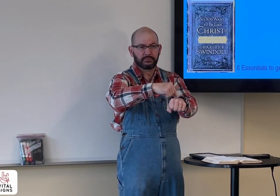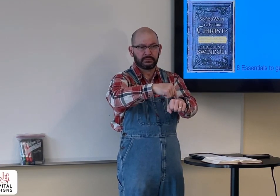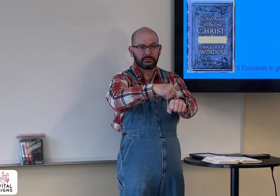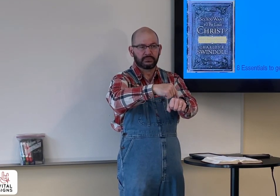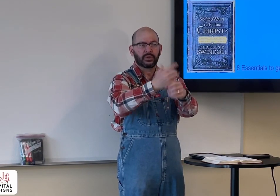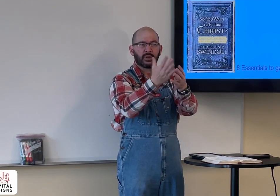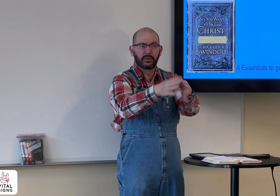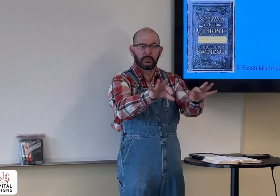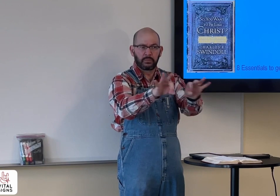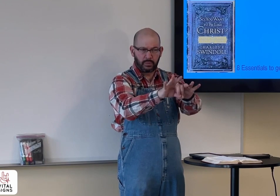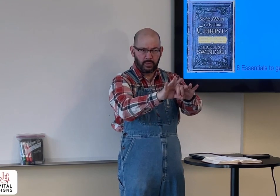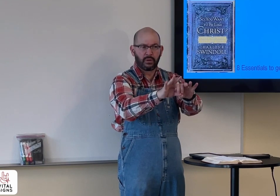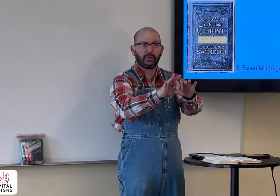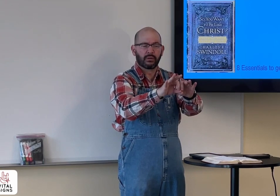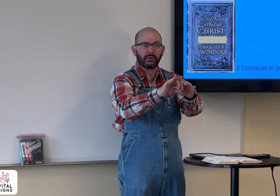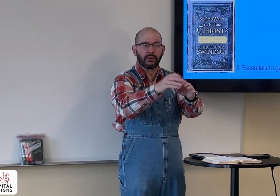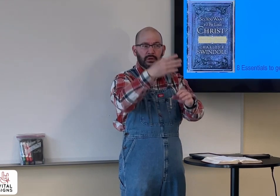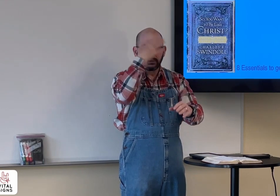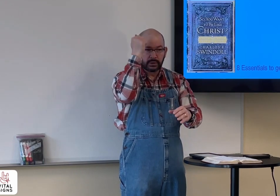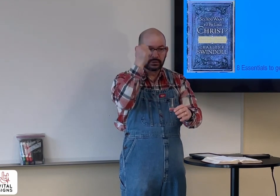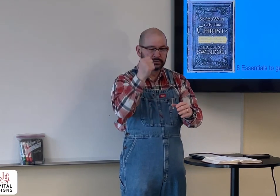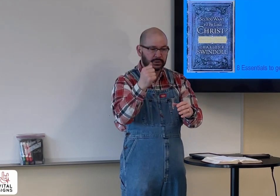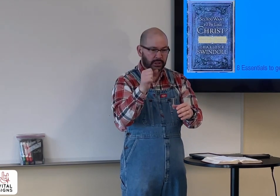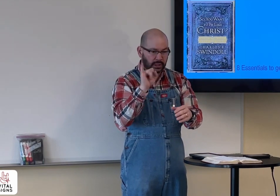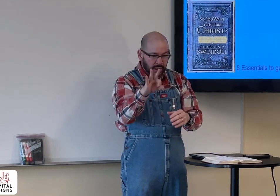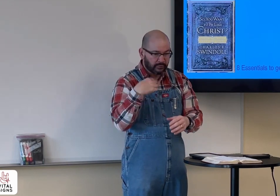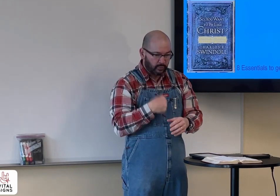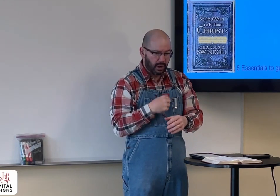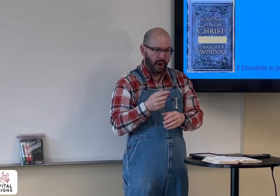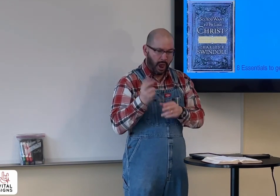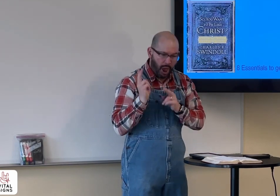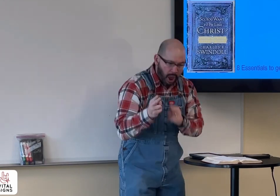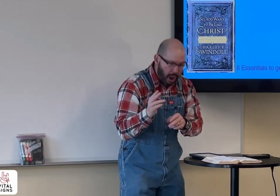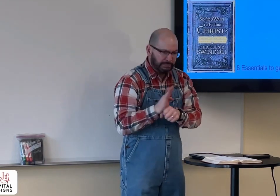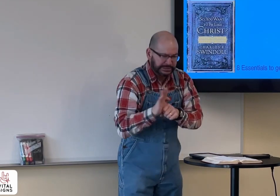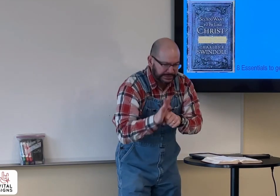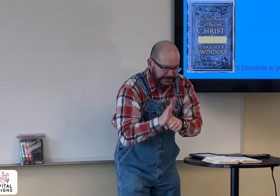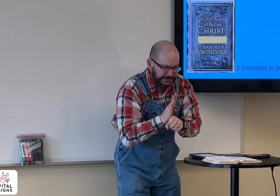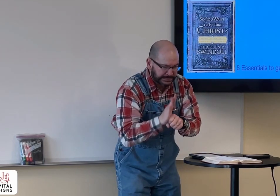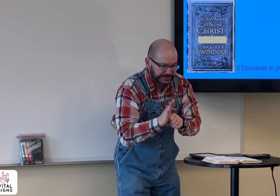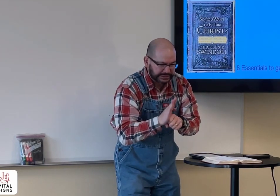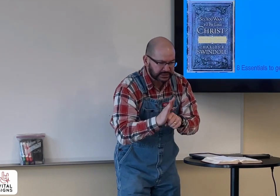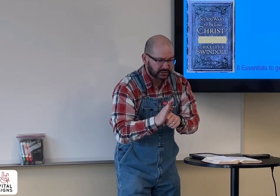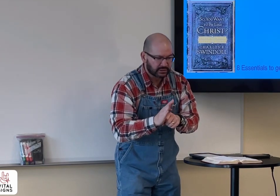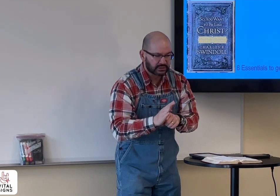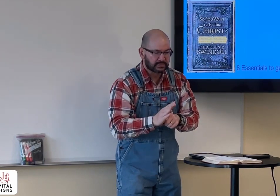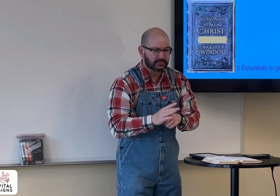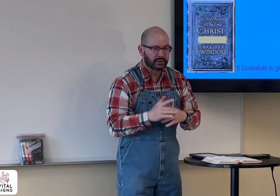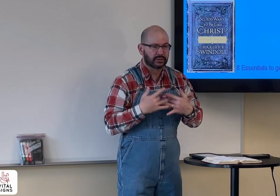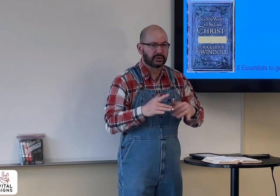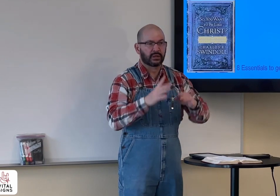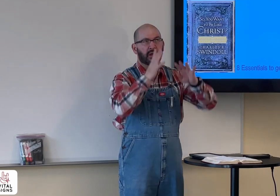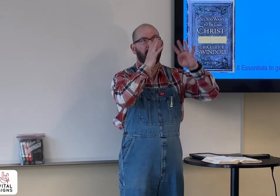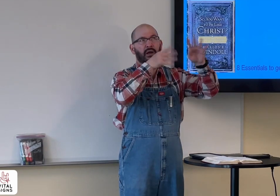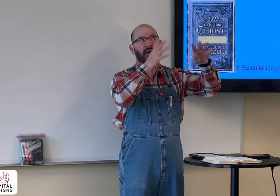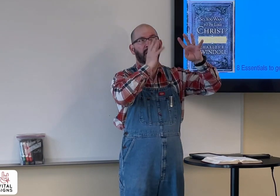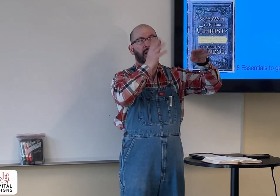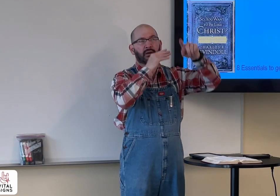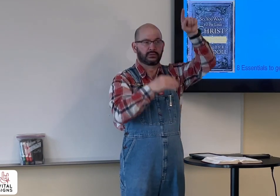have some empty time, some free time, because it's important. If we're always hurrying and we're always busy, it's